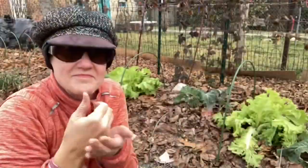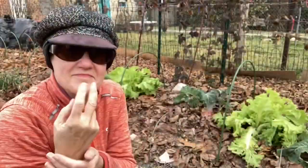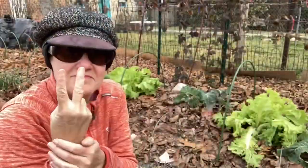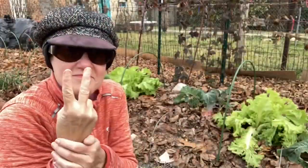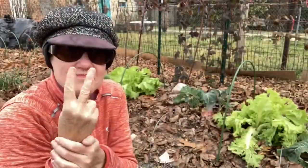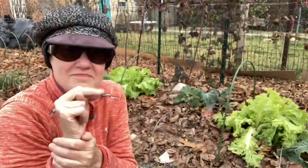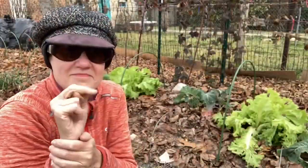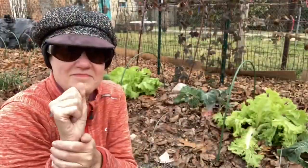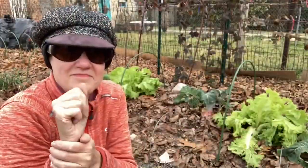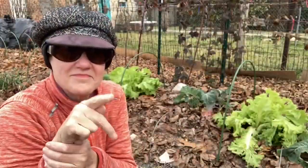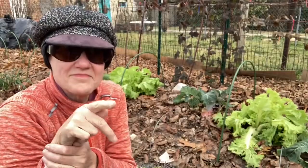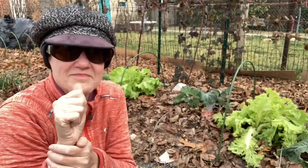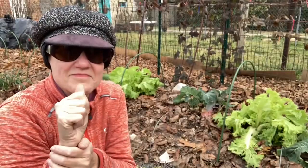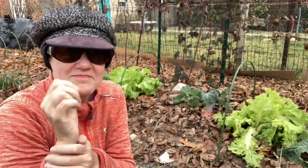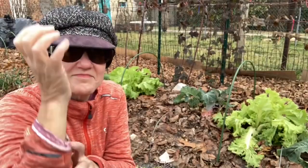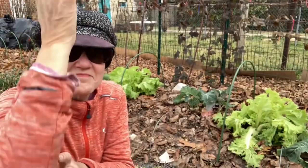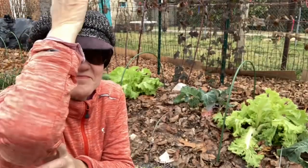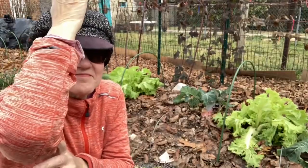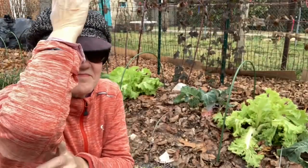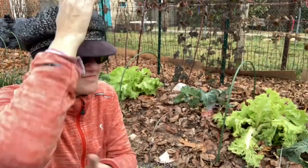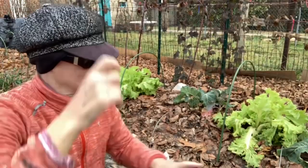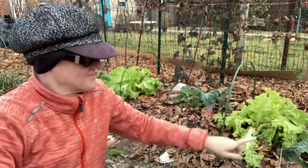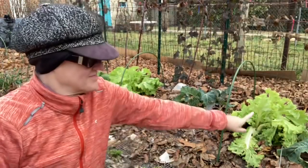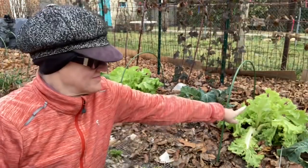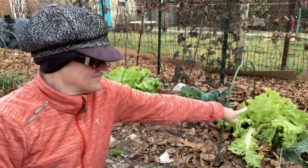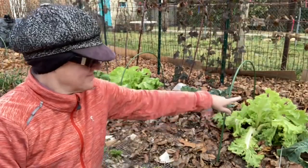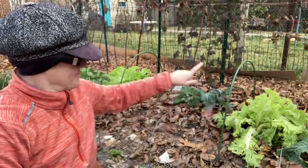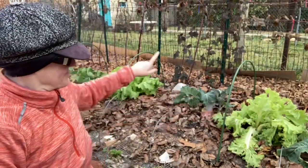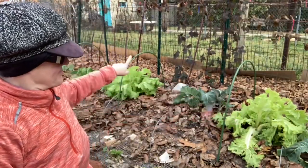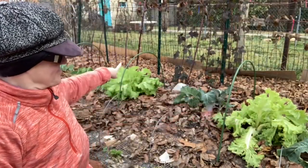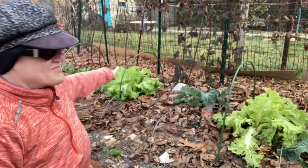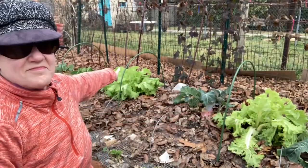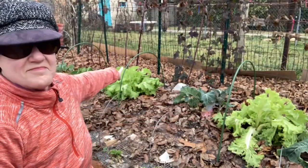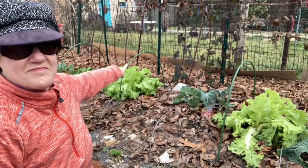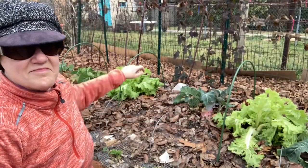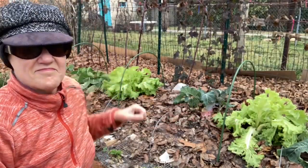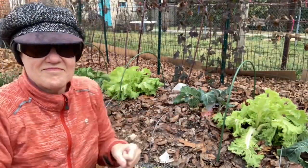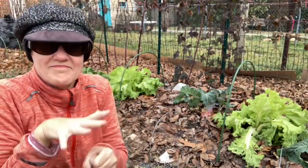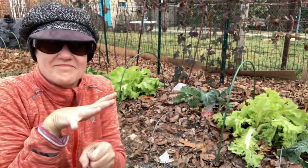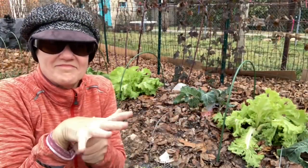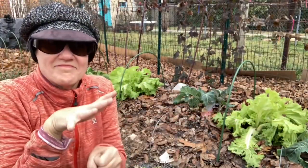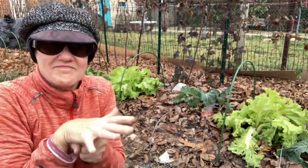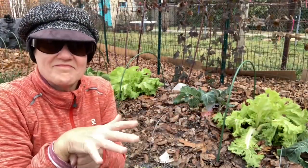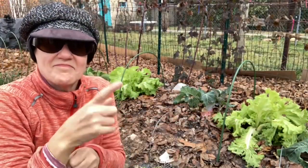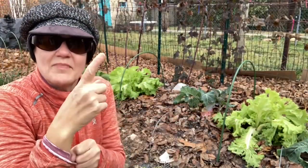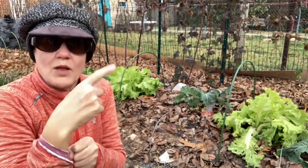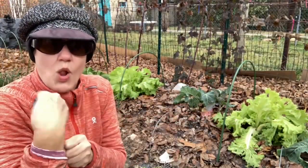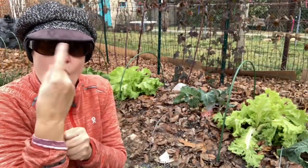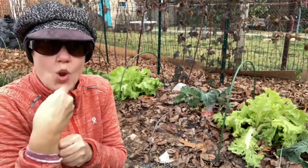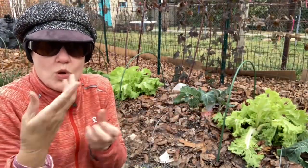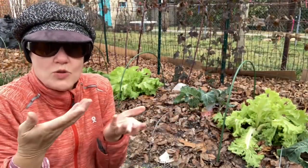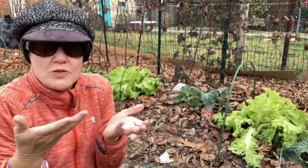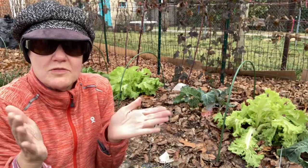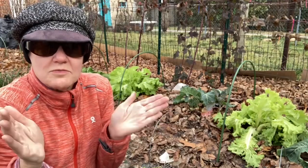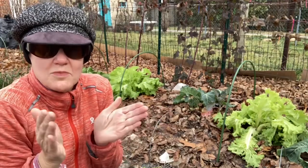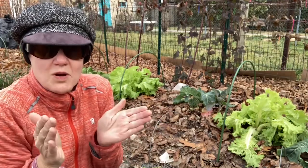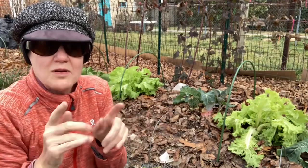Okay, so we're going to harvest 2 of these beautiful Napa cabbages. And that's going to be enough. It looks